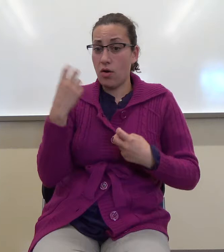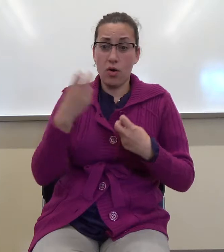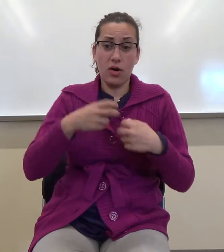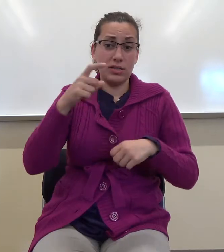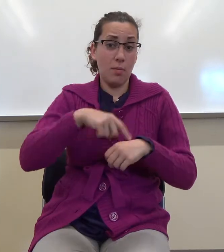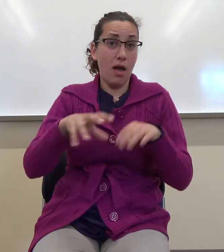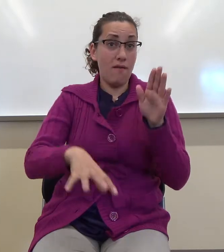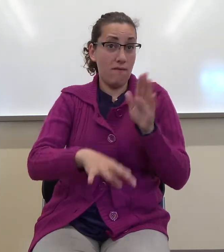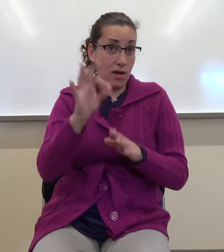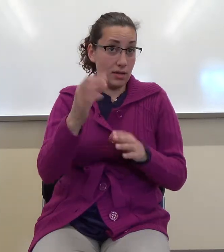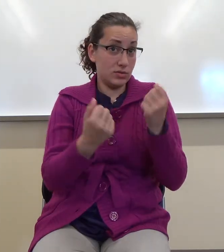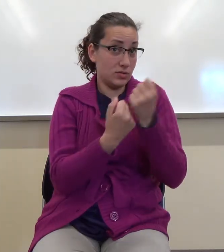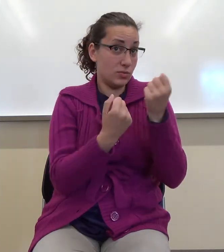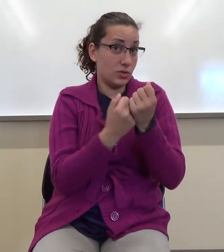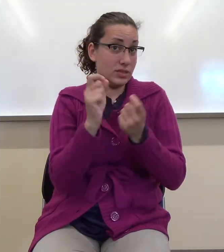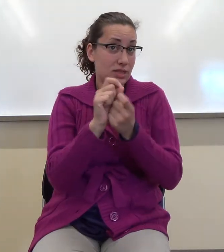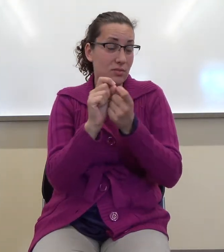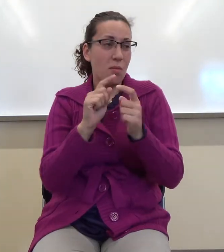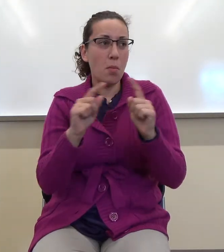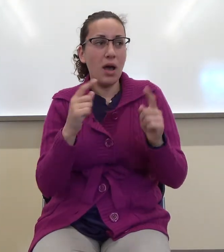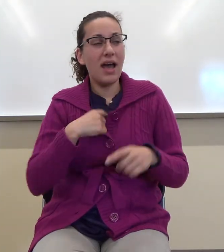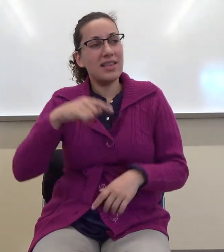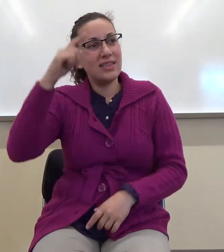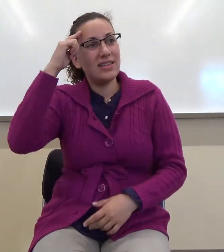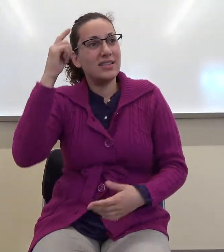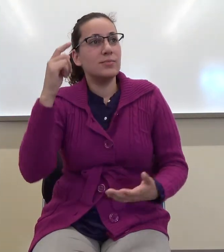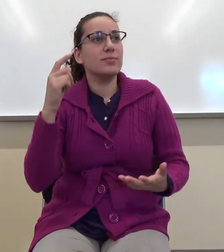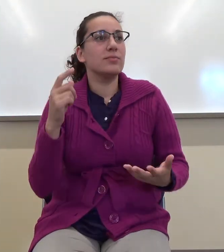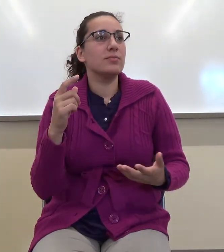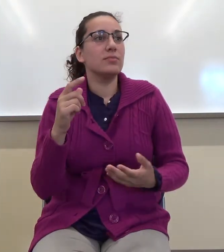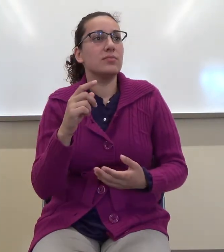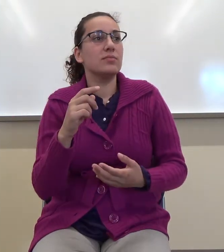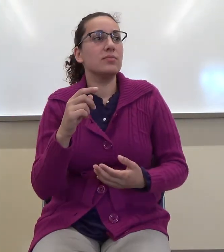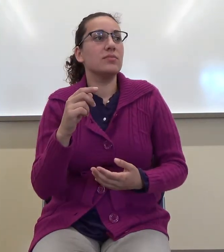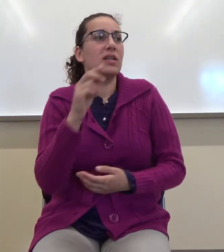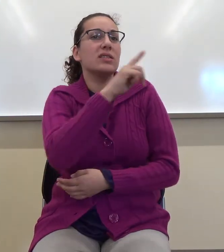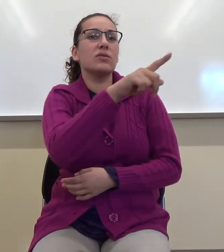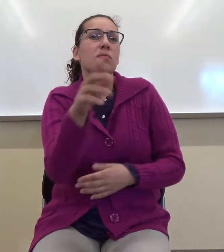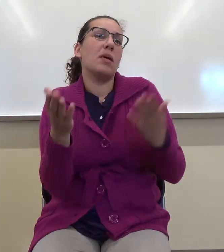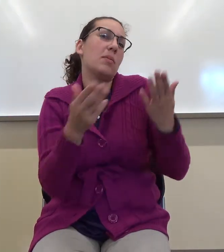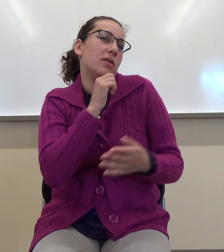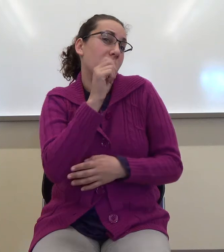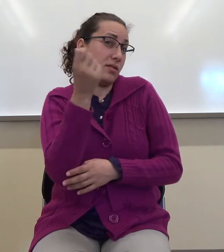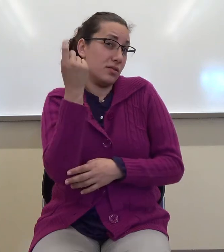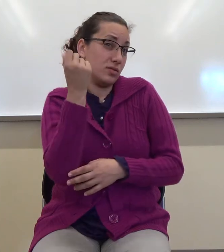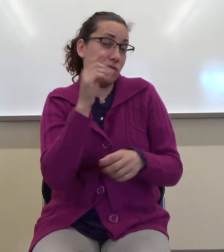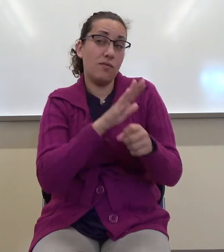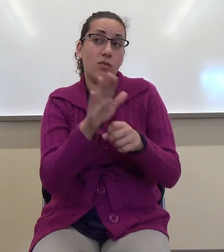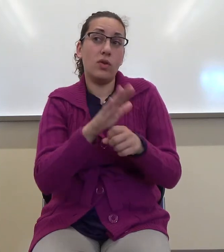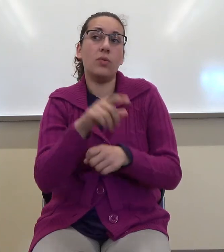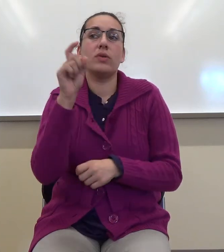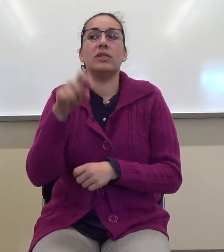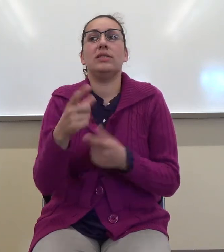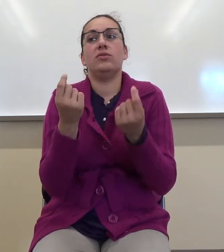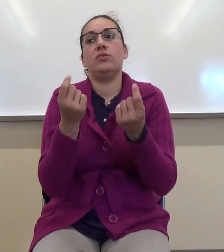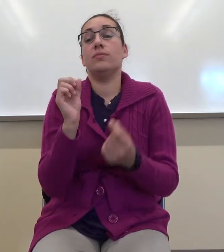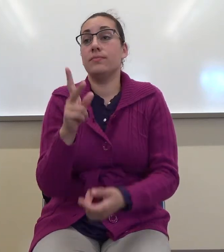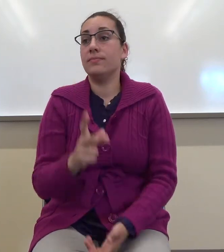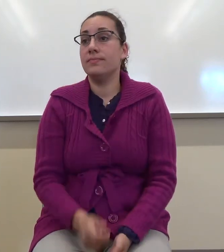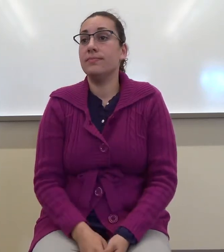think it's just, it's that combination of understanding what we're doing and reading the directions carefully, okay?